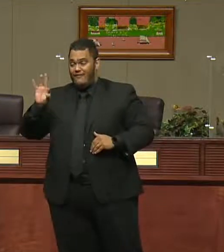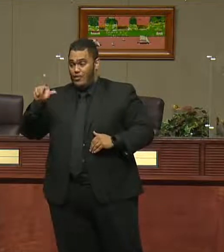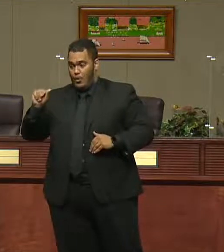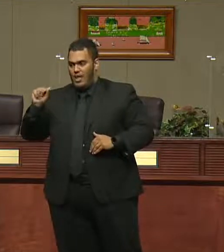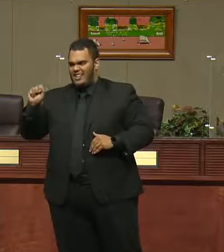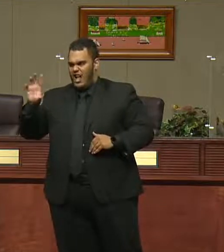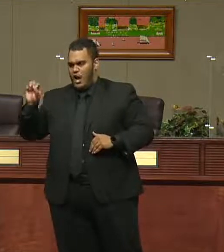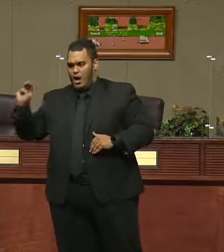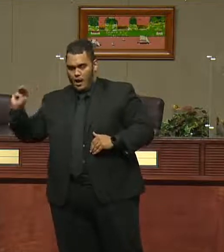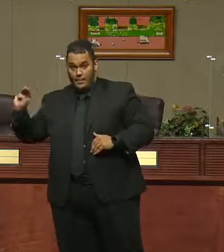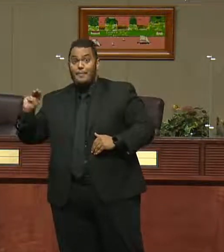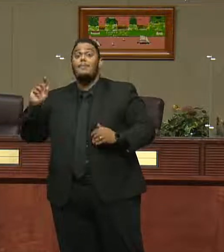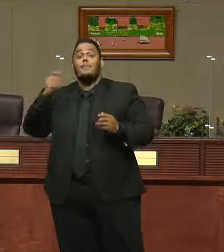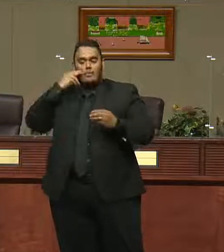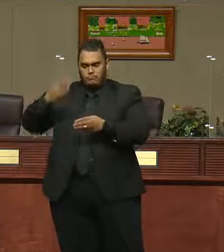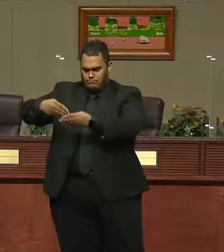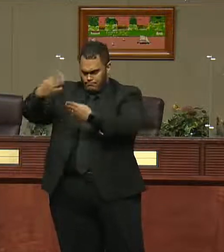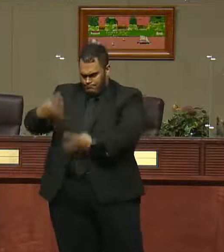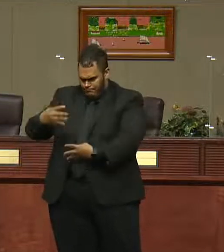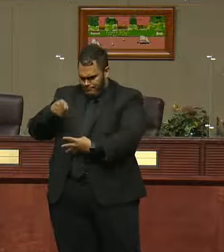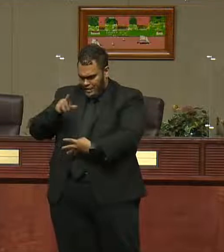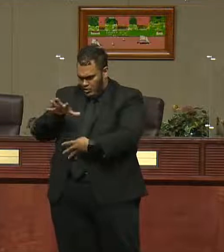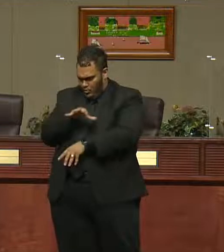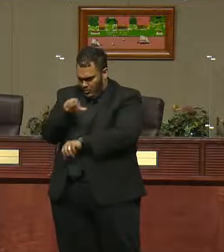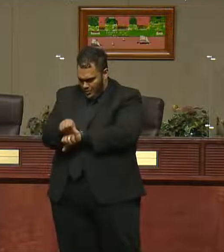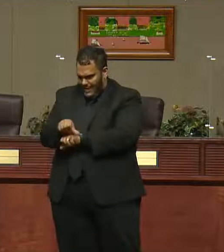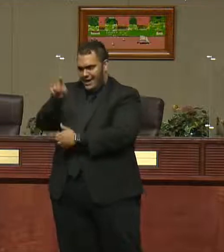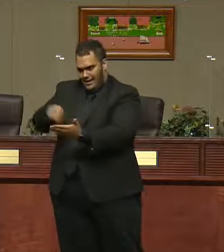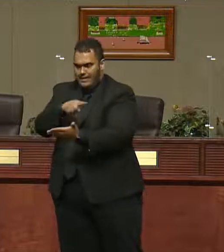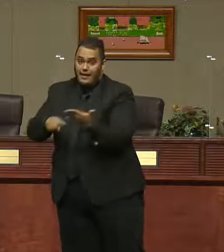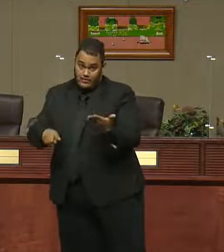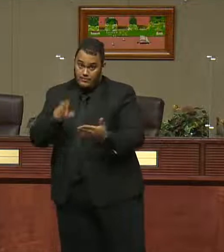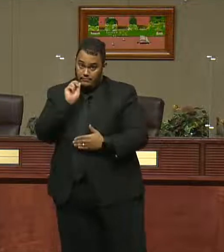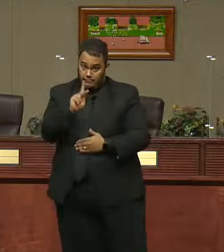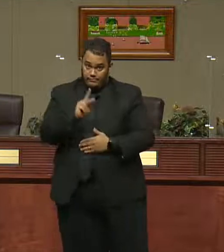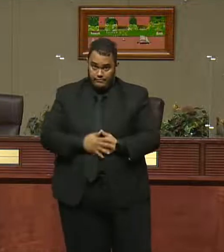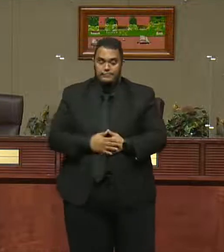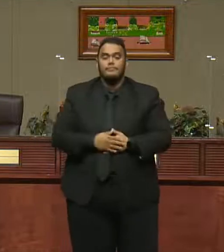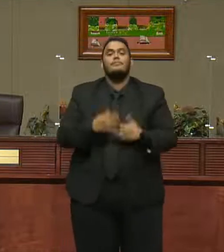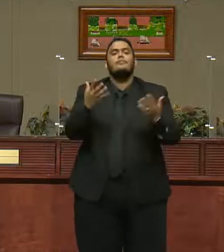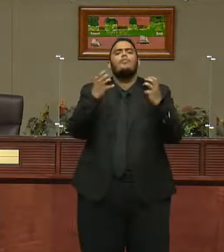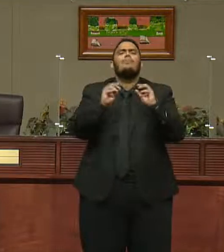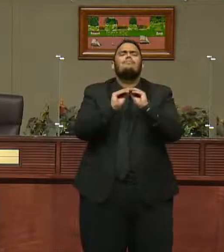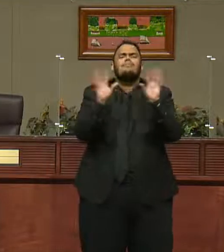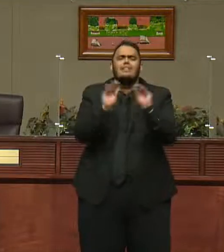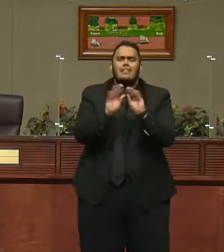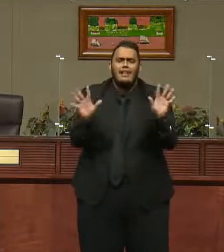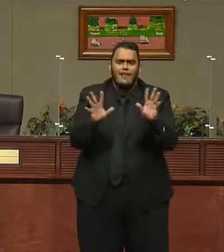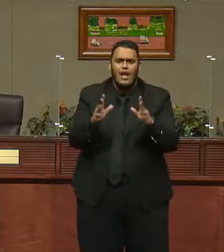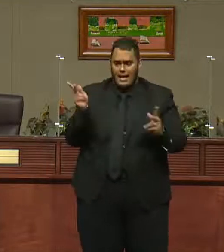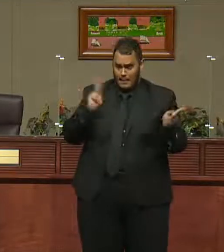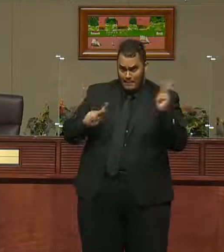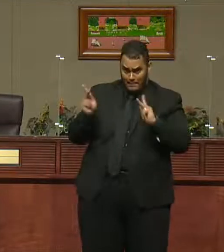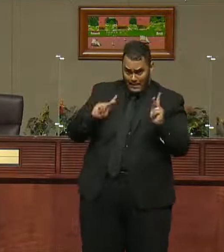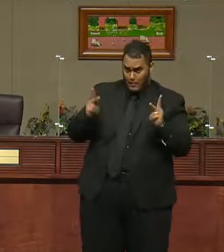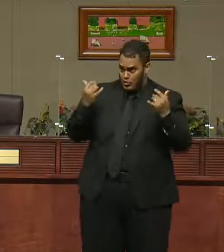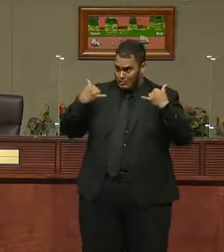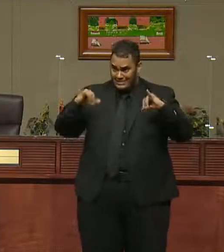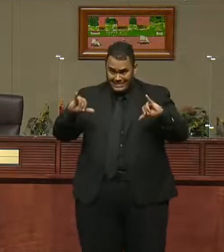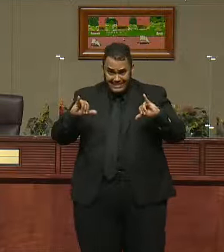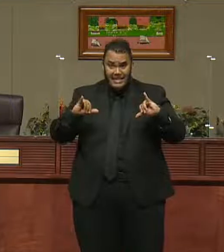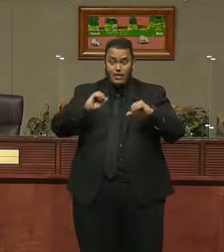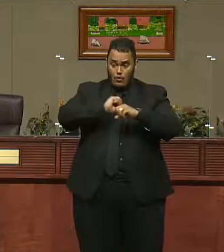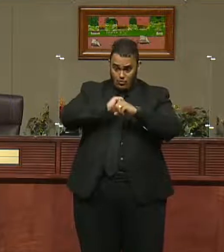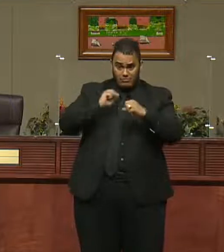We just want to reiterate about the isolation guidance. So while there are still cases, it's important in order for us to be able to get